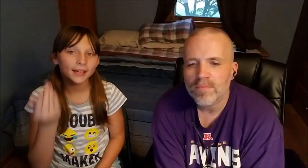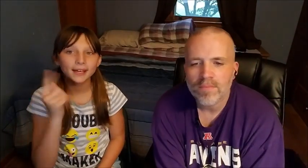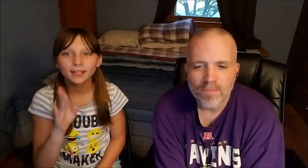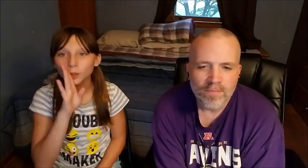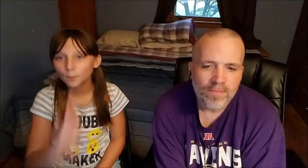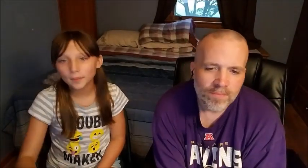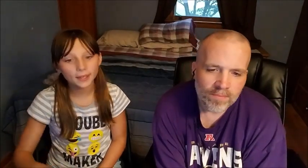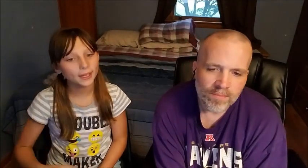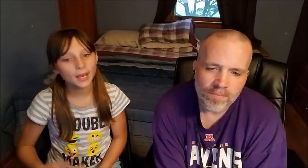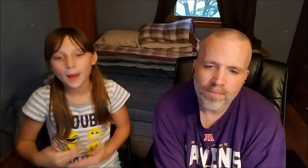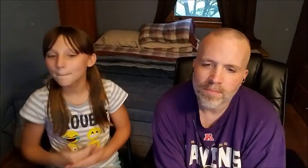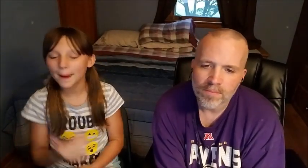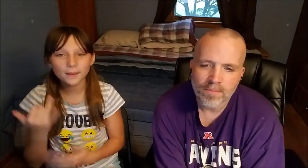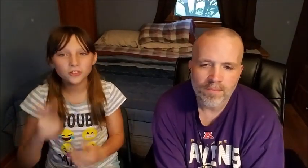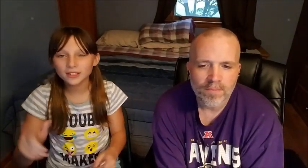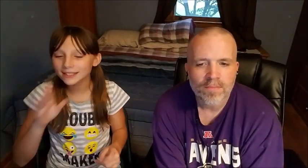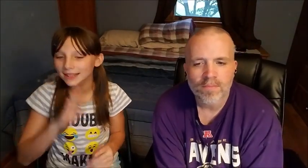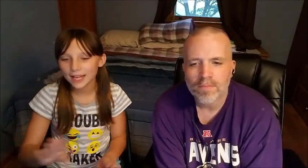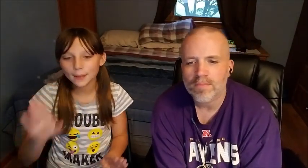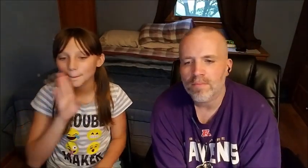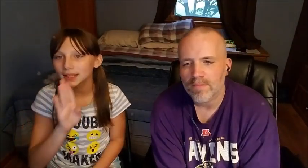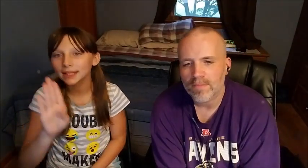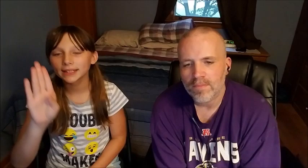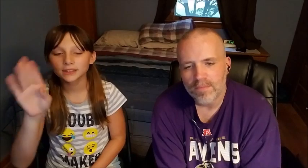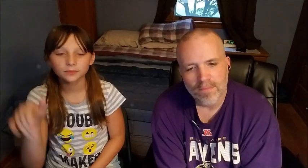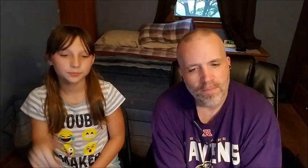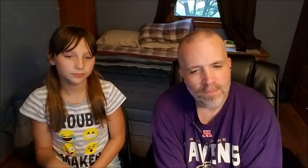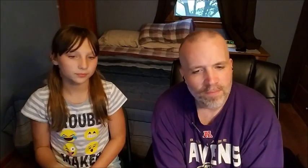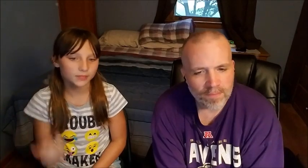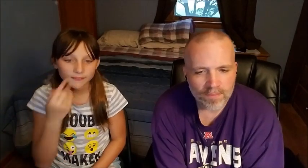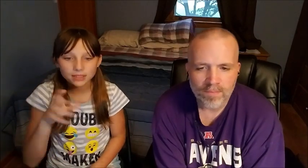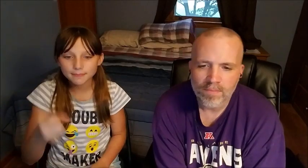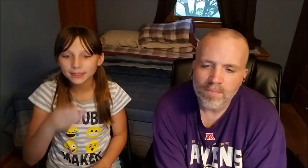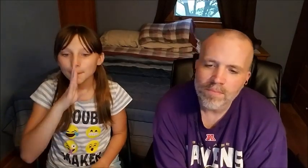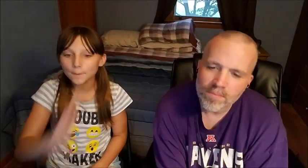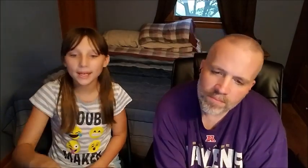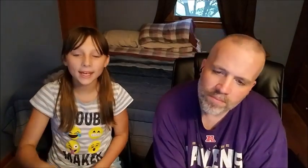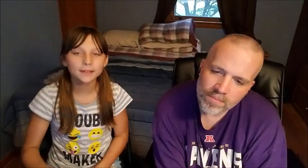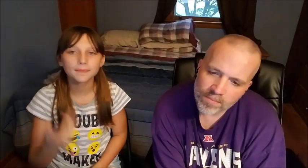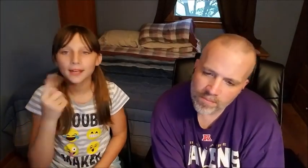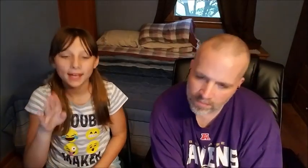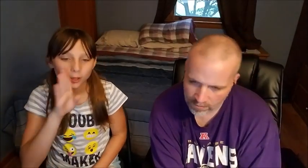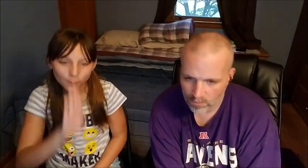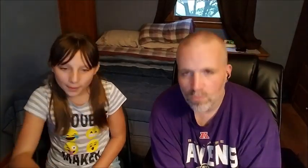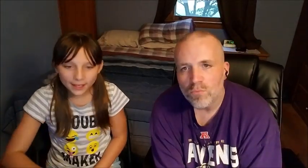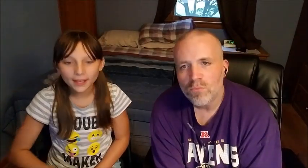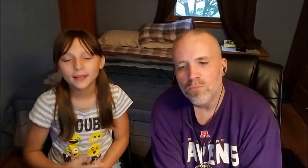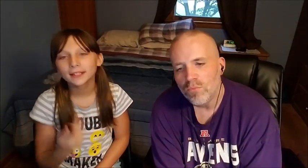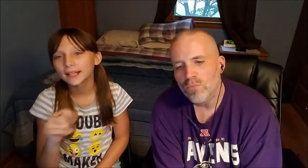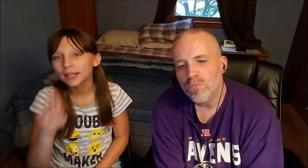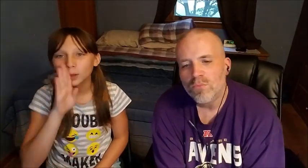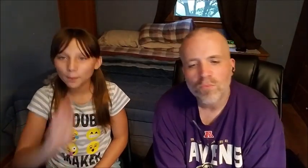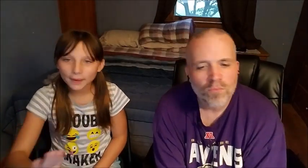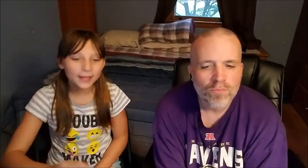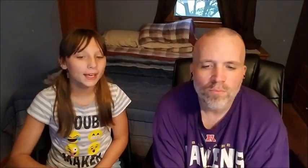it'll be Baby, just let it be If it's meant to be, it'll be, it'll be